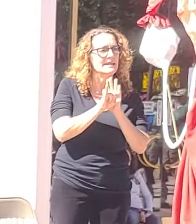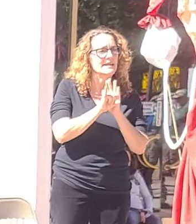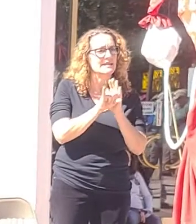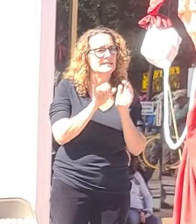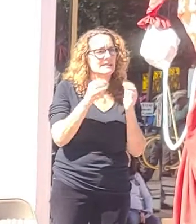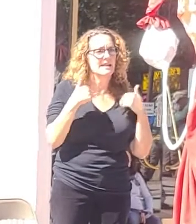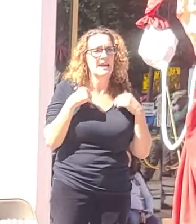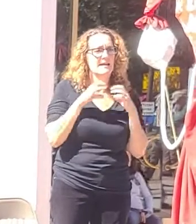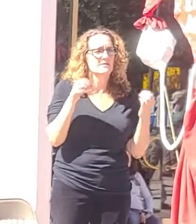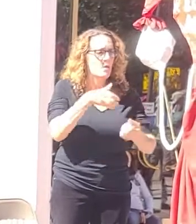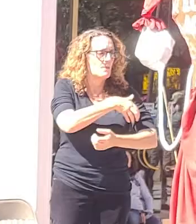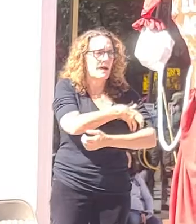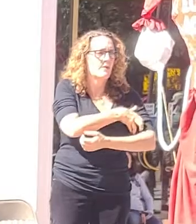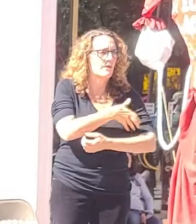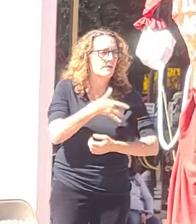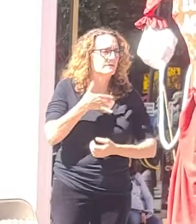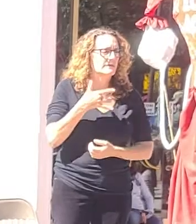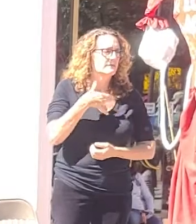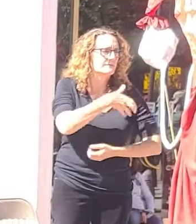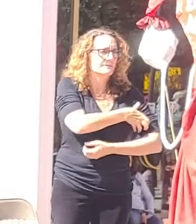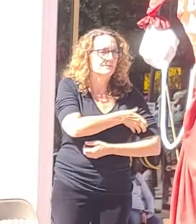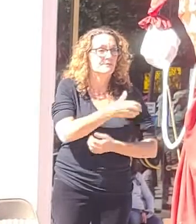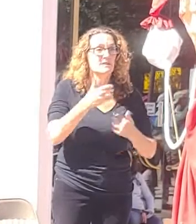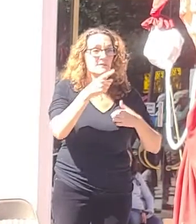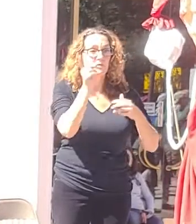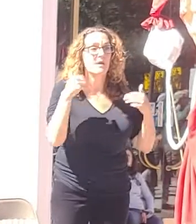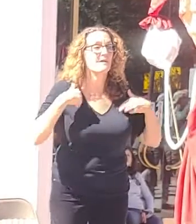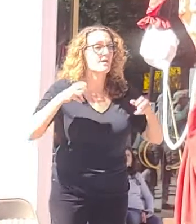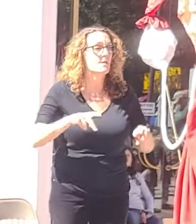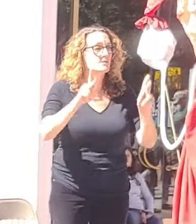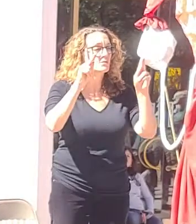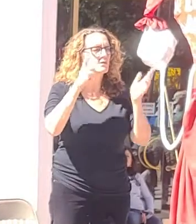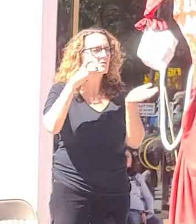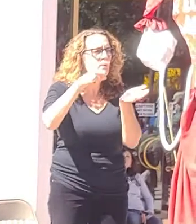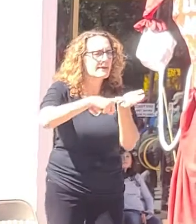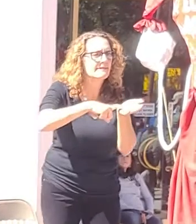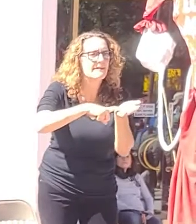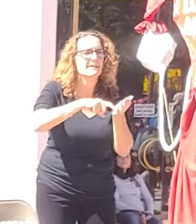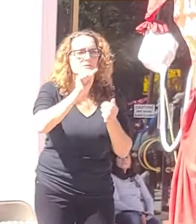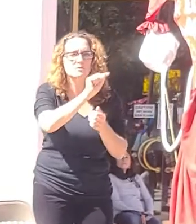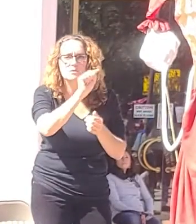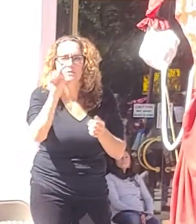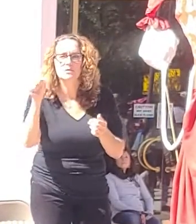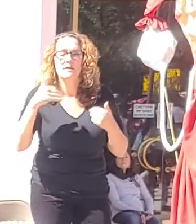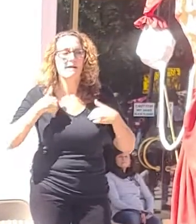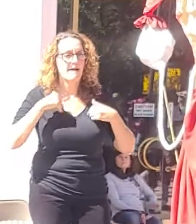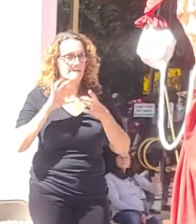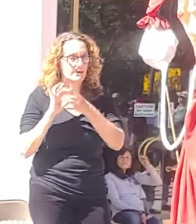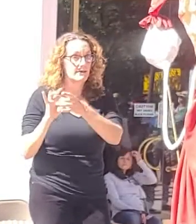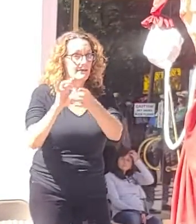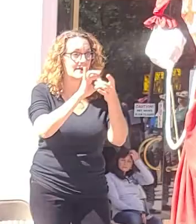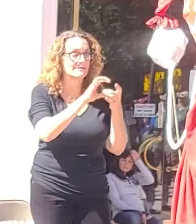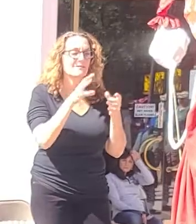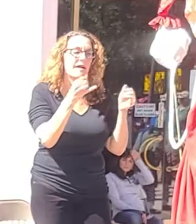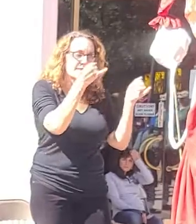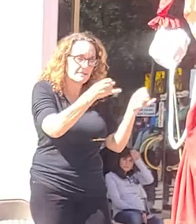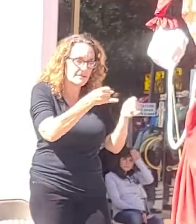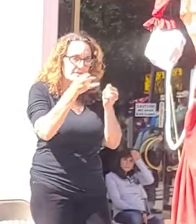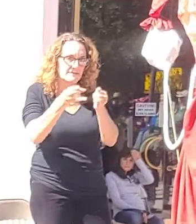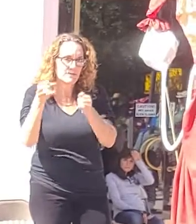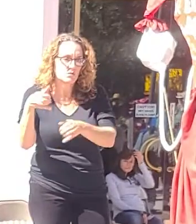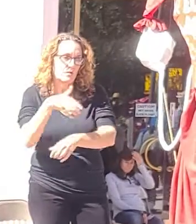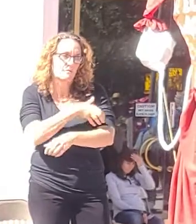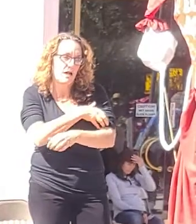crucial time. If we all have opportunities to recognize that we all have collective and individual